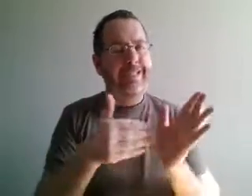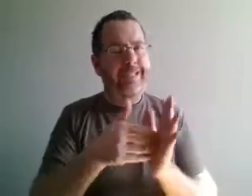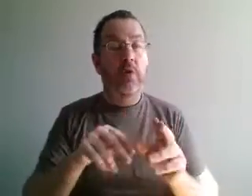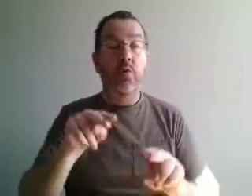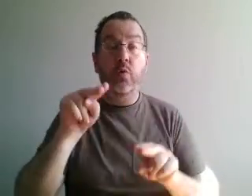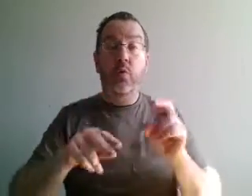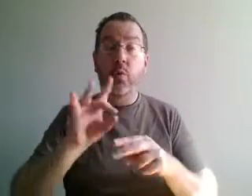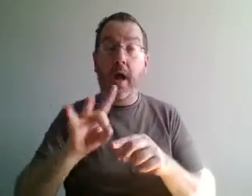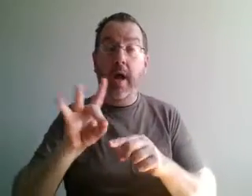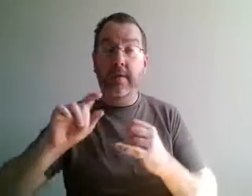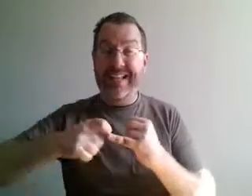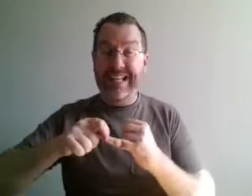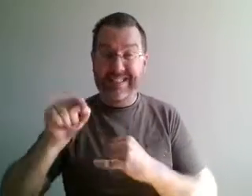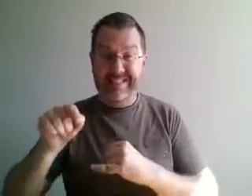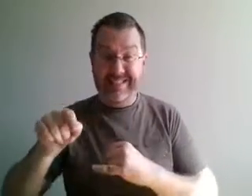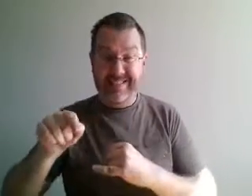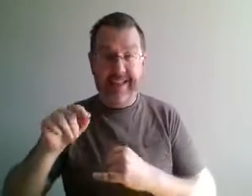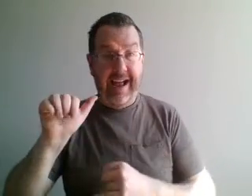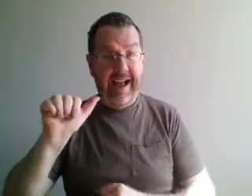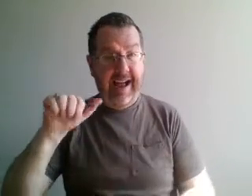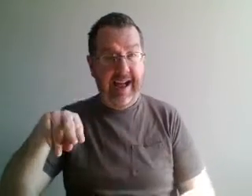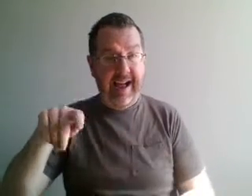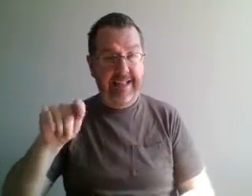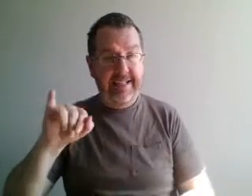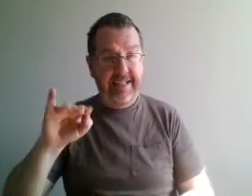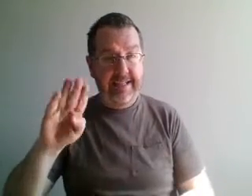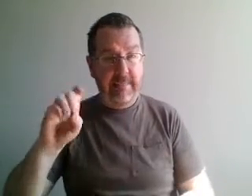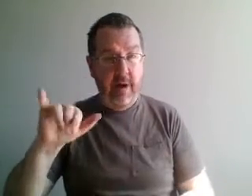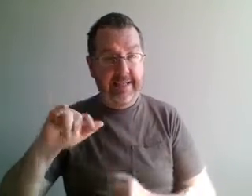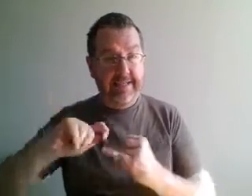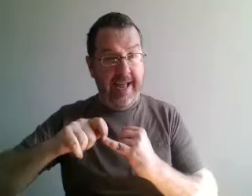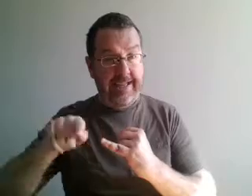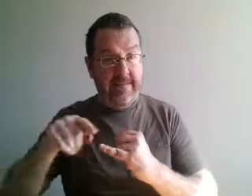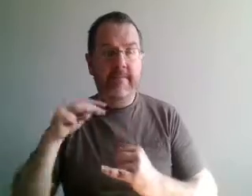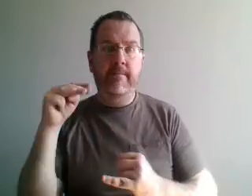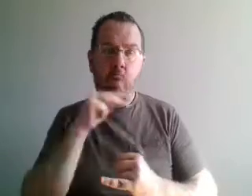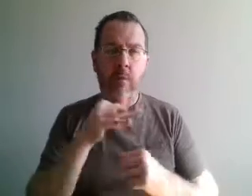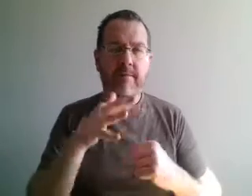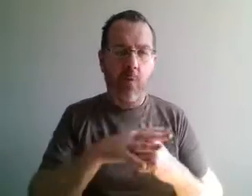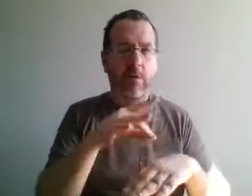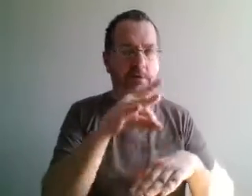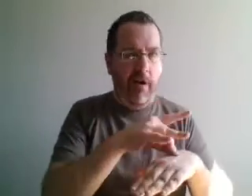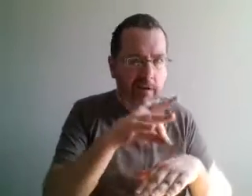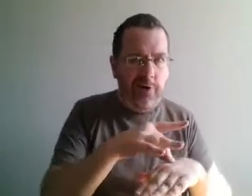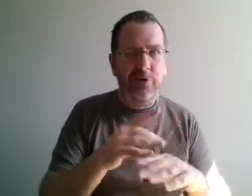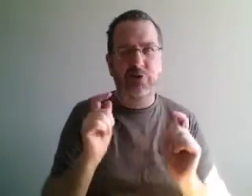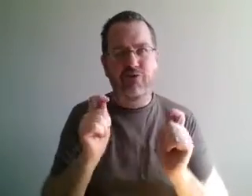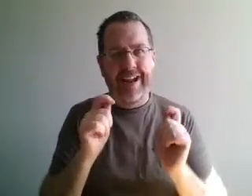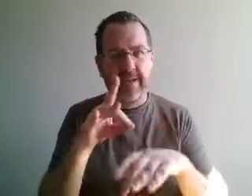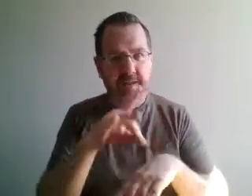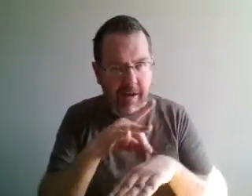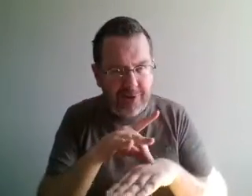be really crucial for our frontline doctors, our trainees, our consultants, our nurses, to see if